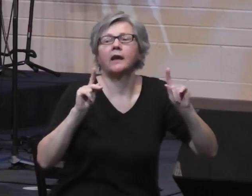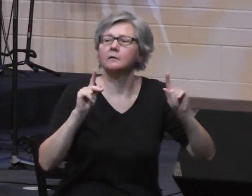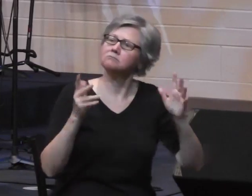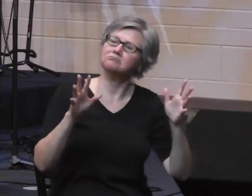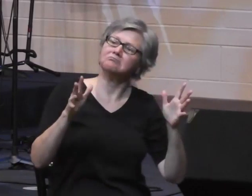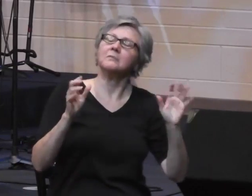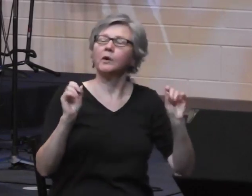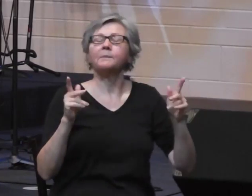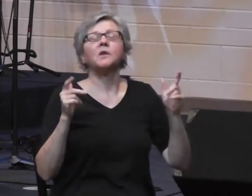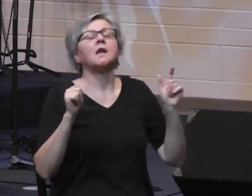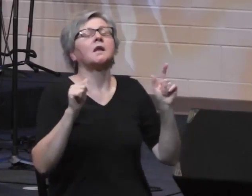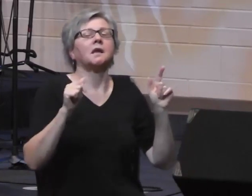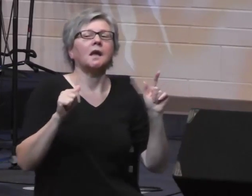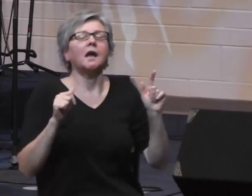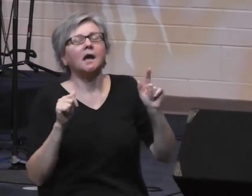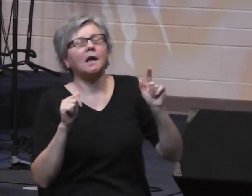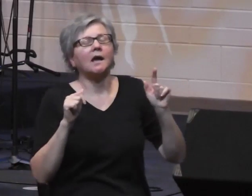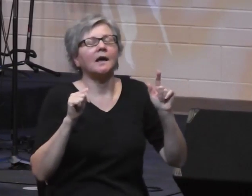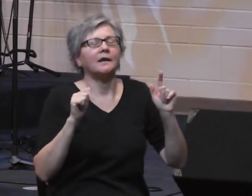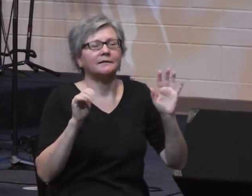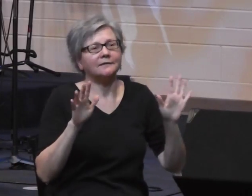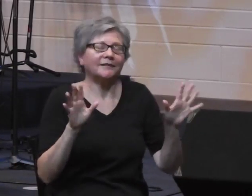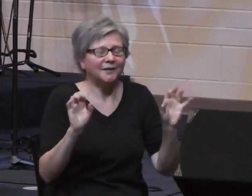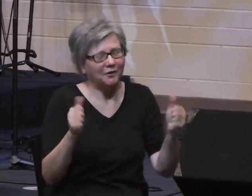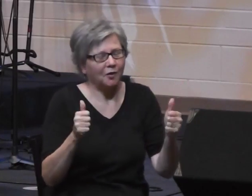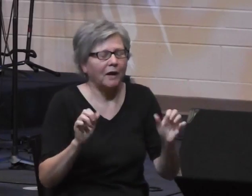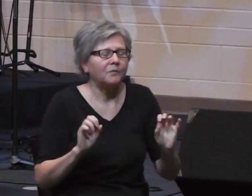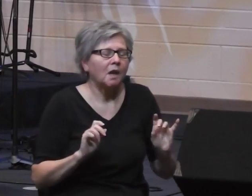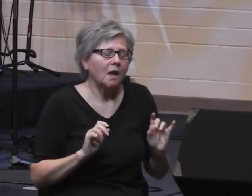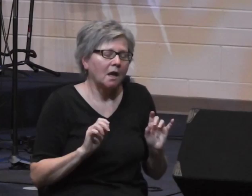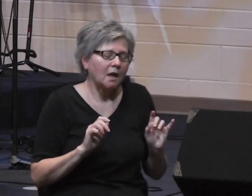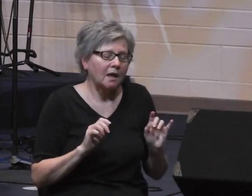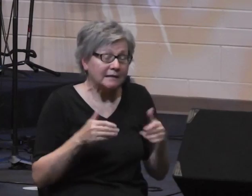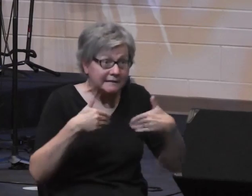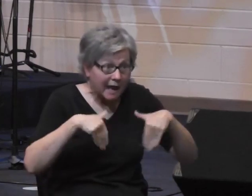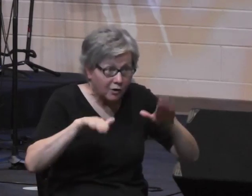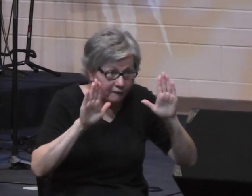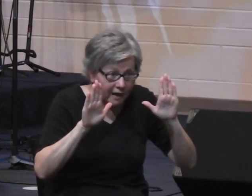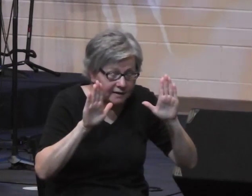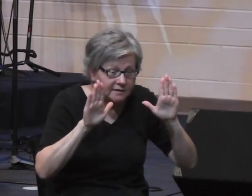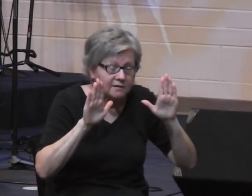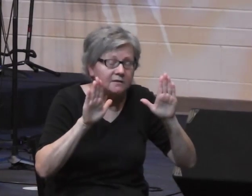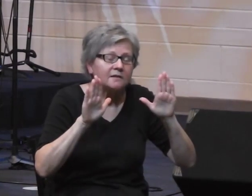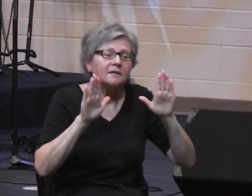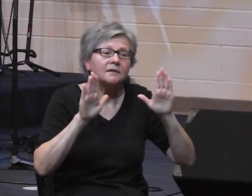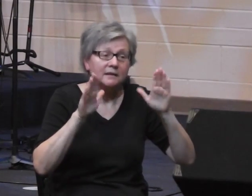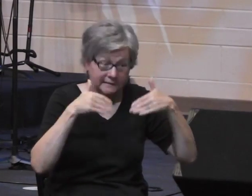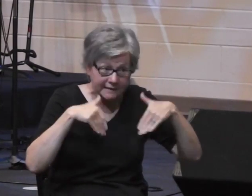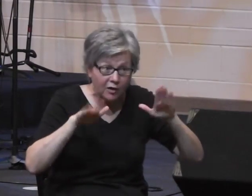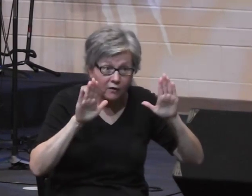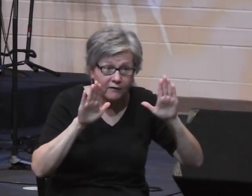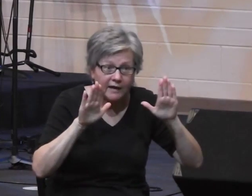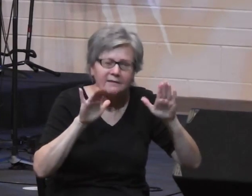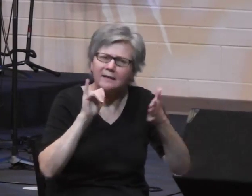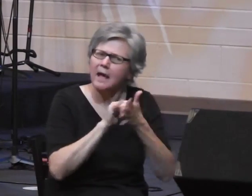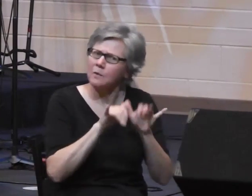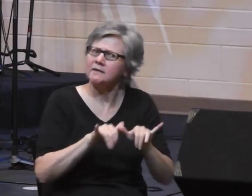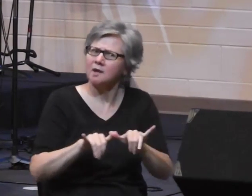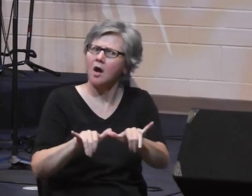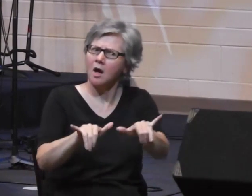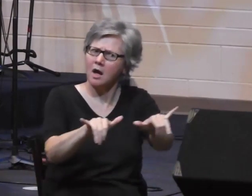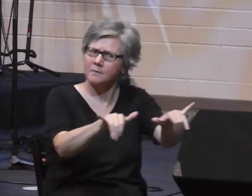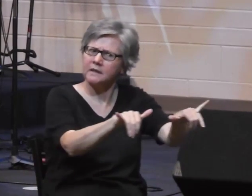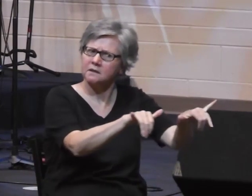Sacrifice, you guys sounded half-hearted about that, but that's okay. This is good. Sacrifice was a very